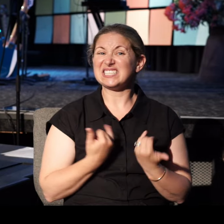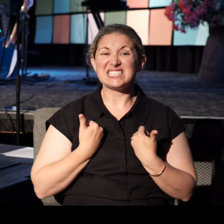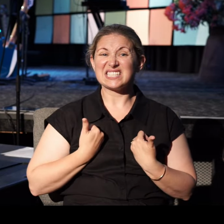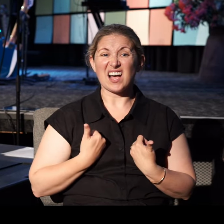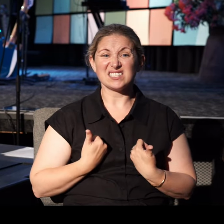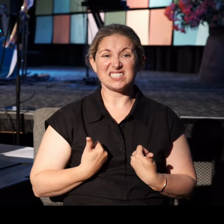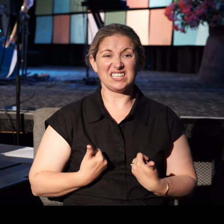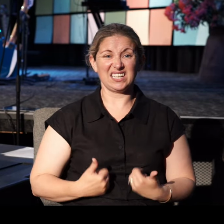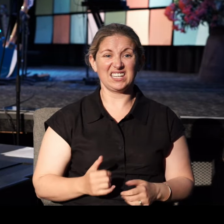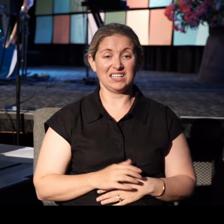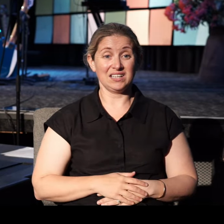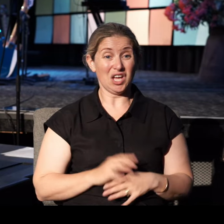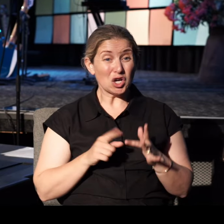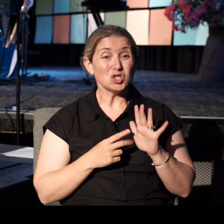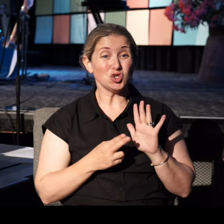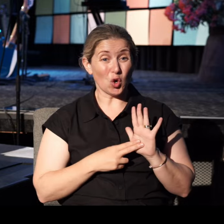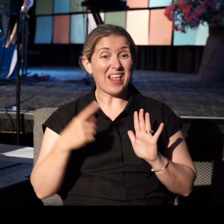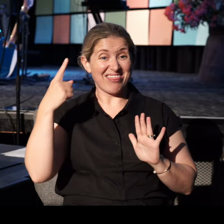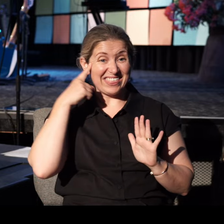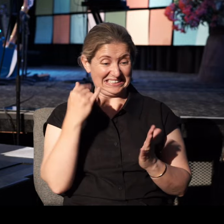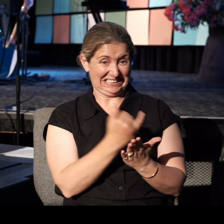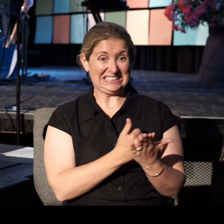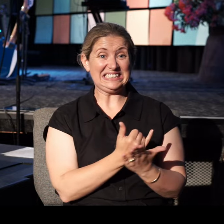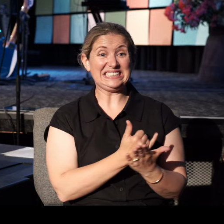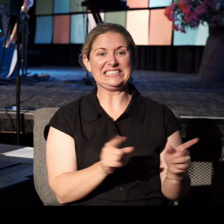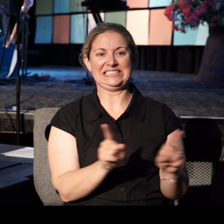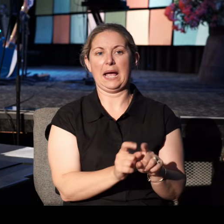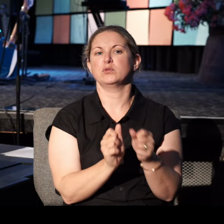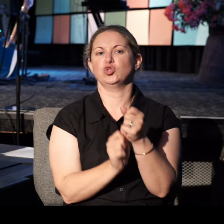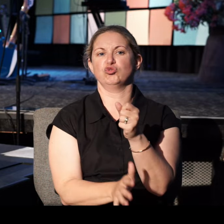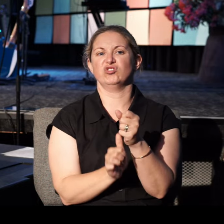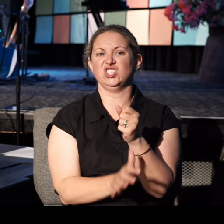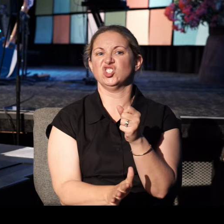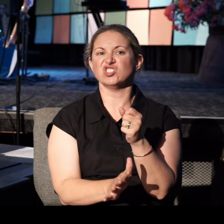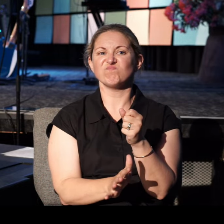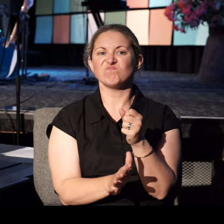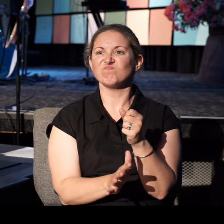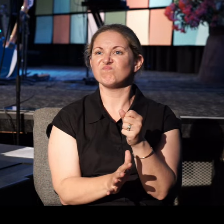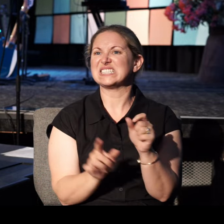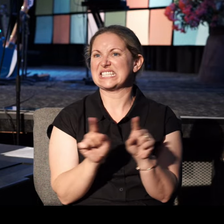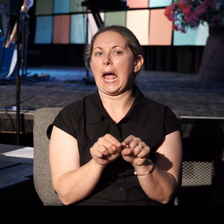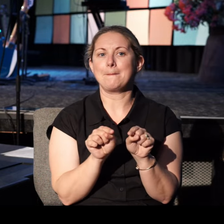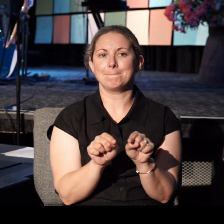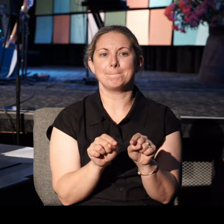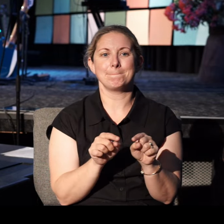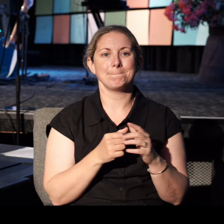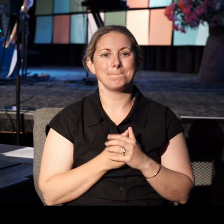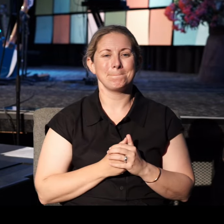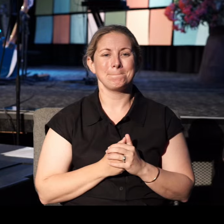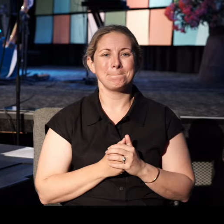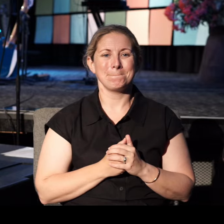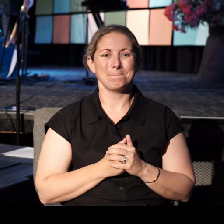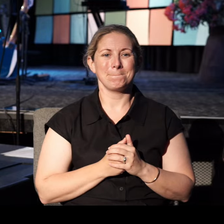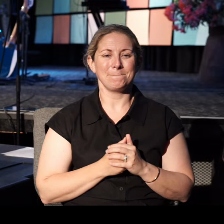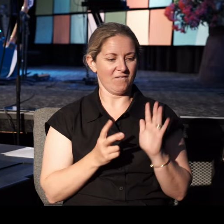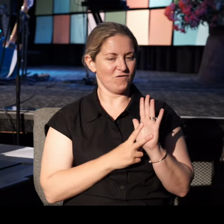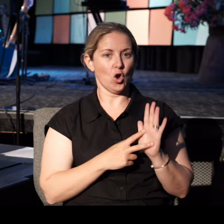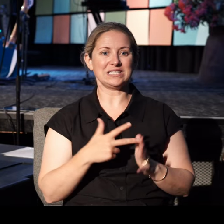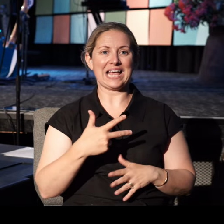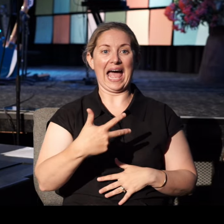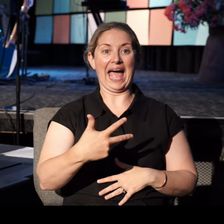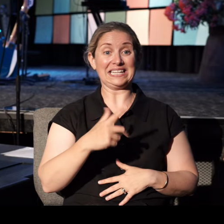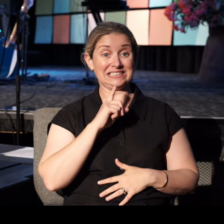He really does think of it like sewerage. And he just conceptually, see, he says, verse 8,